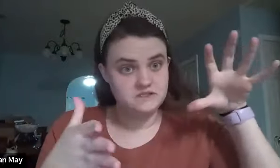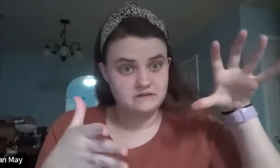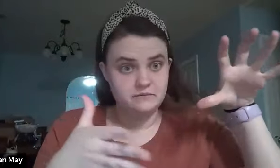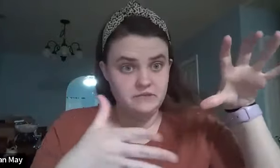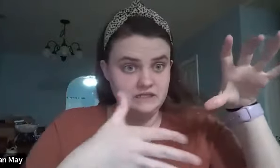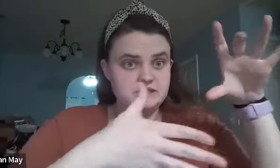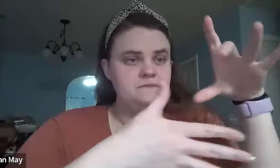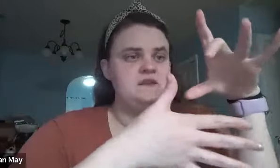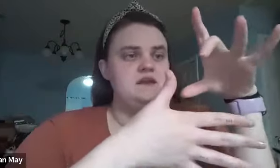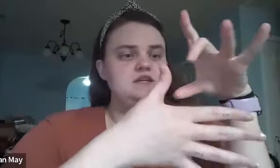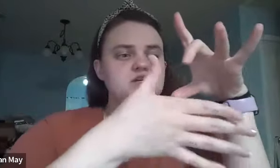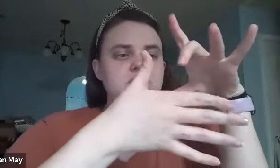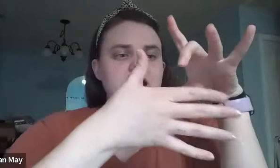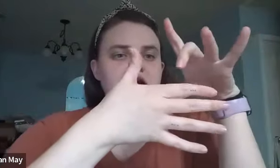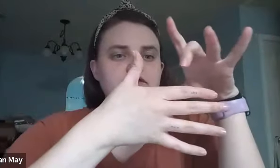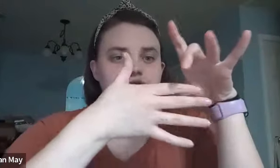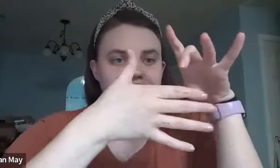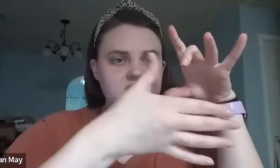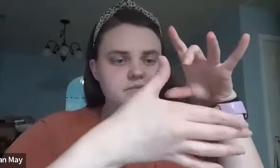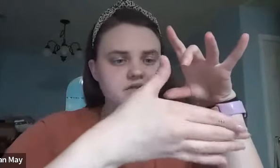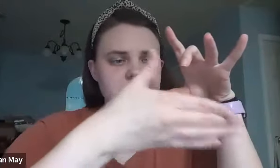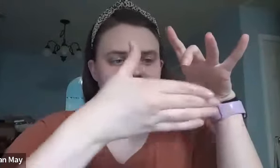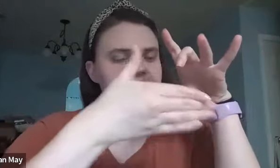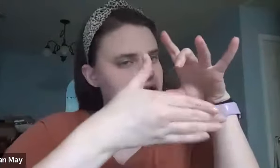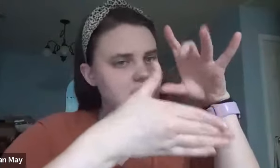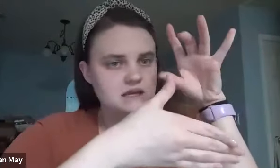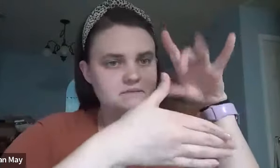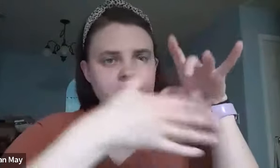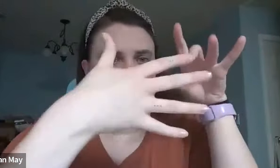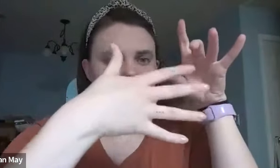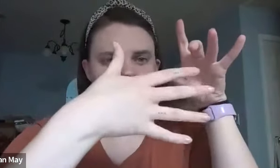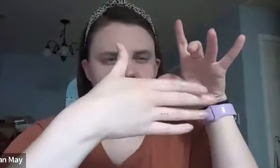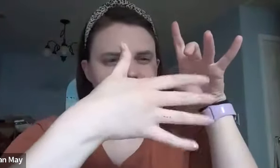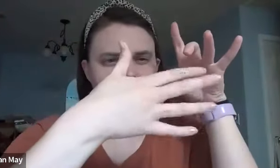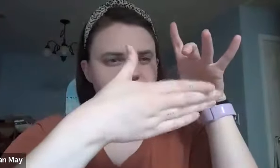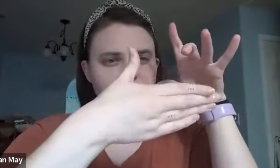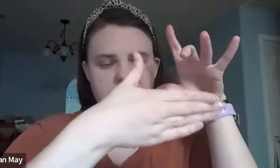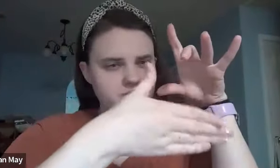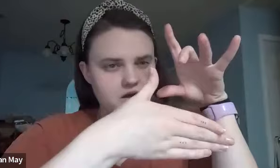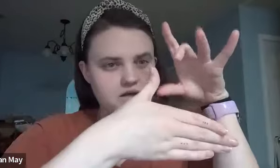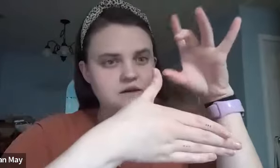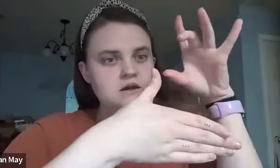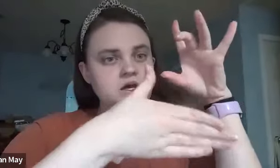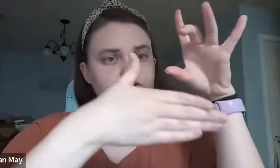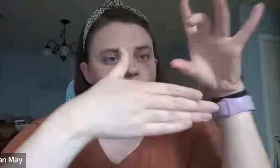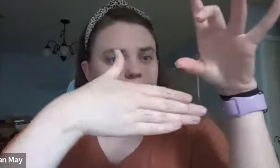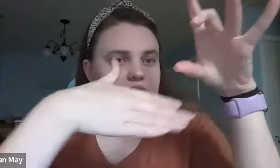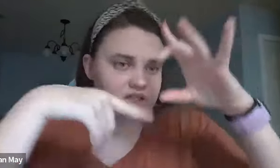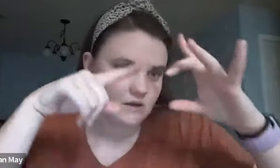sign for meat, is you're going to have your non-dominant in this side hand again. You have wide fingers or not, it's fine. Your dominant's